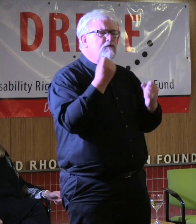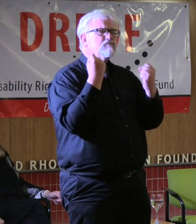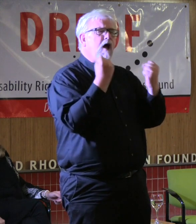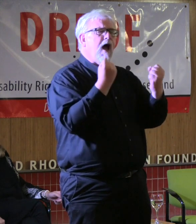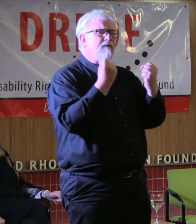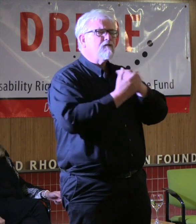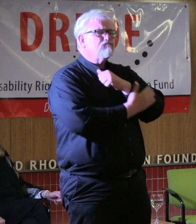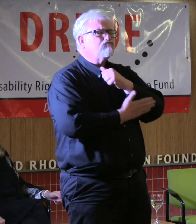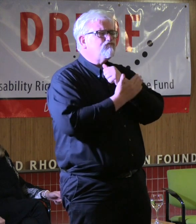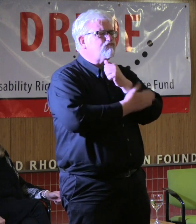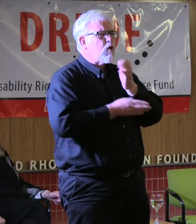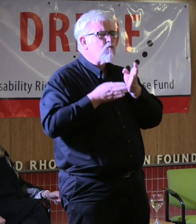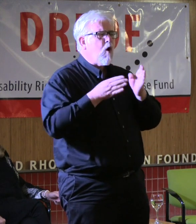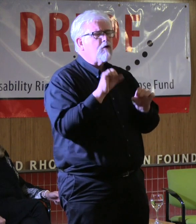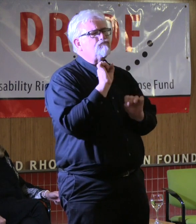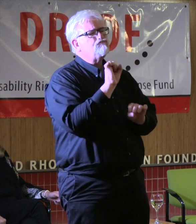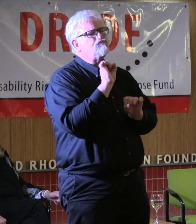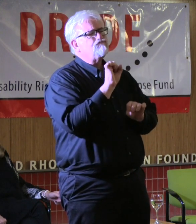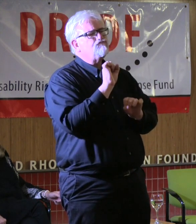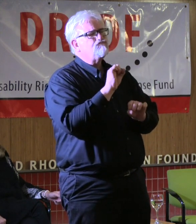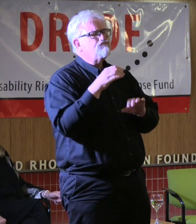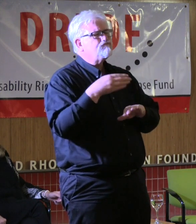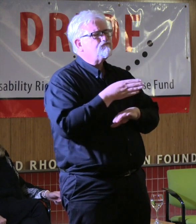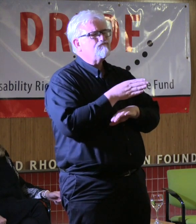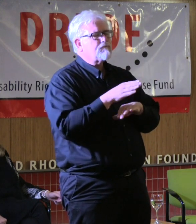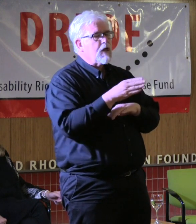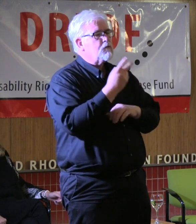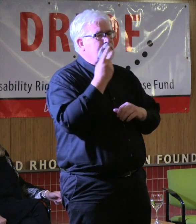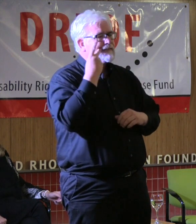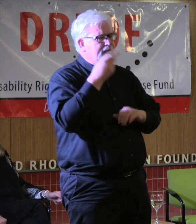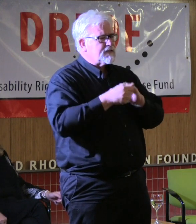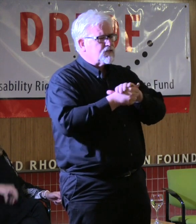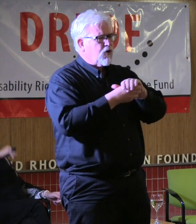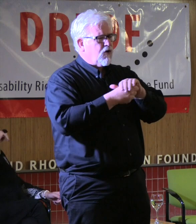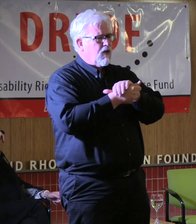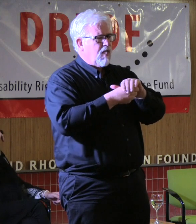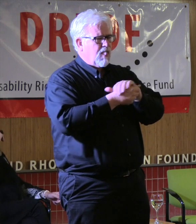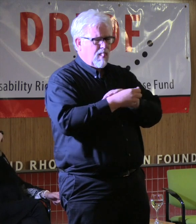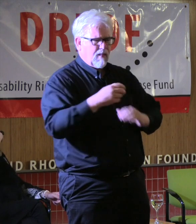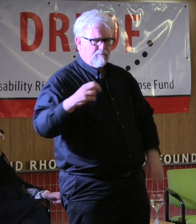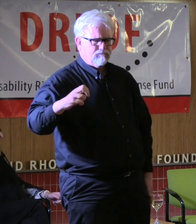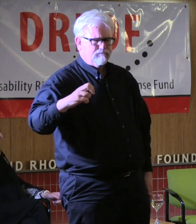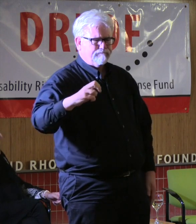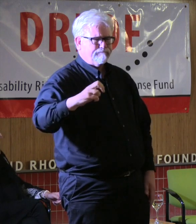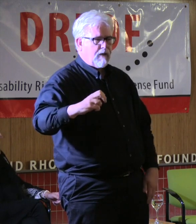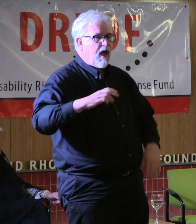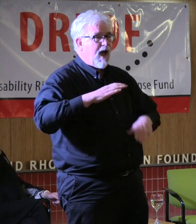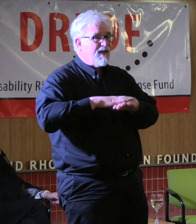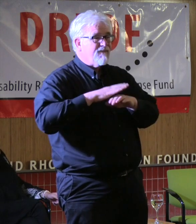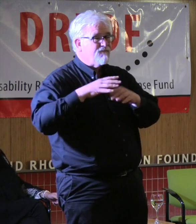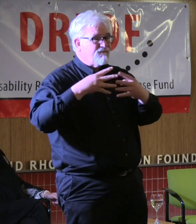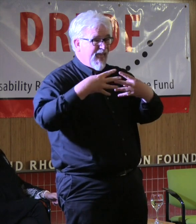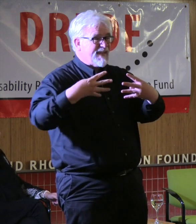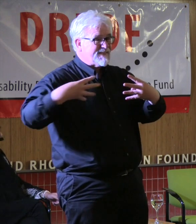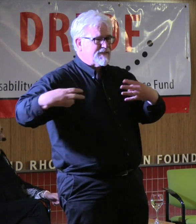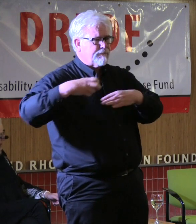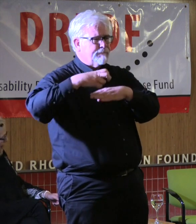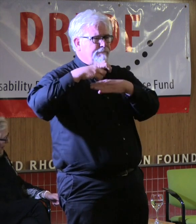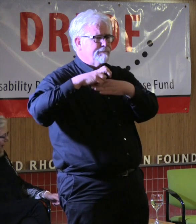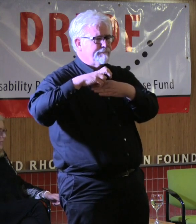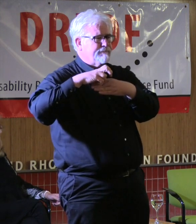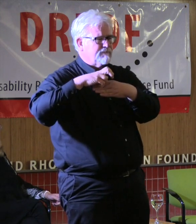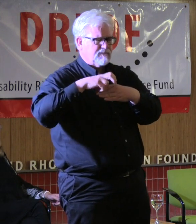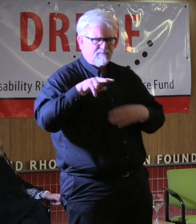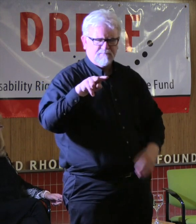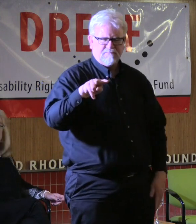down a country road and you see a turtle sitting on a fence post,